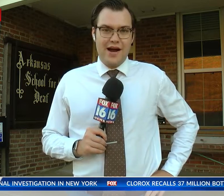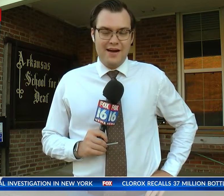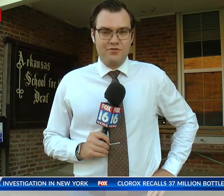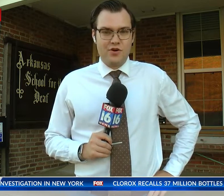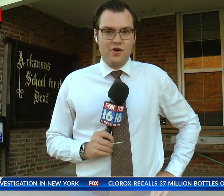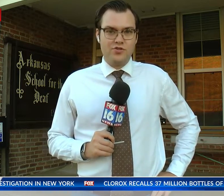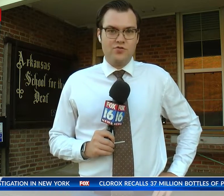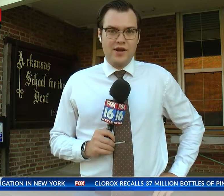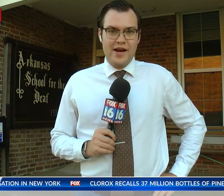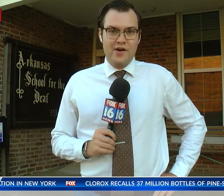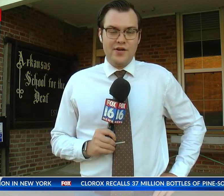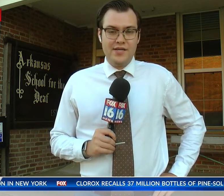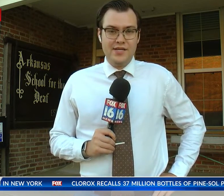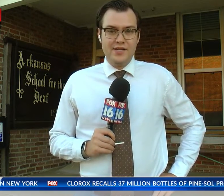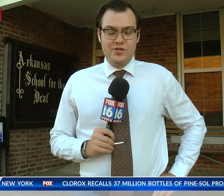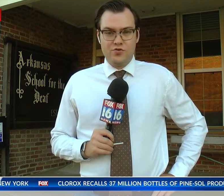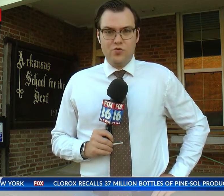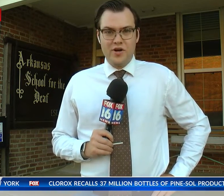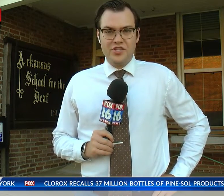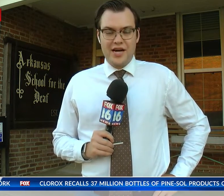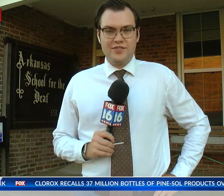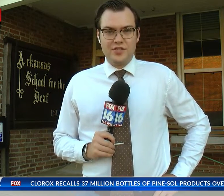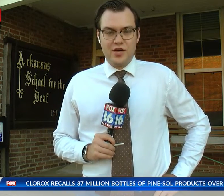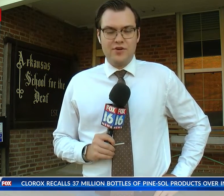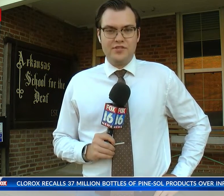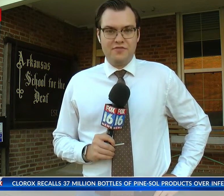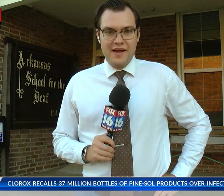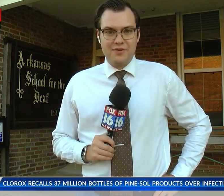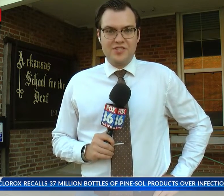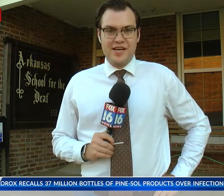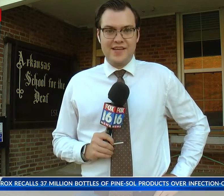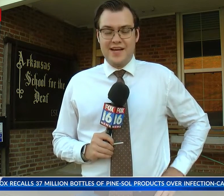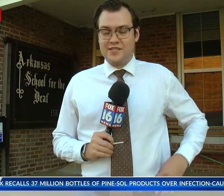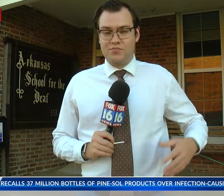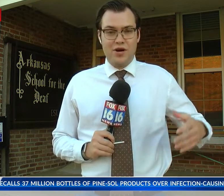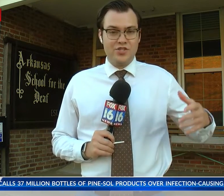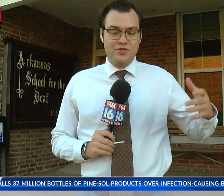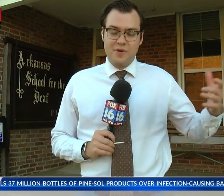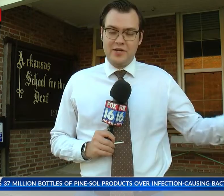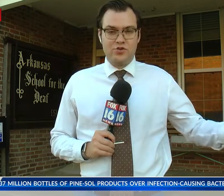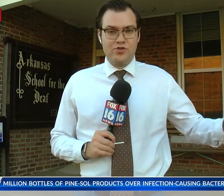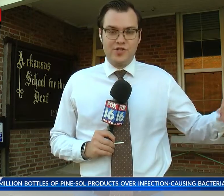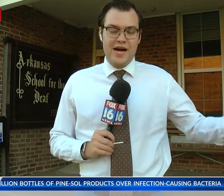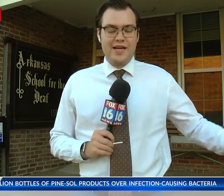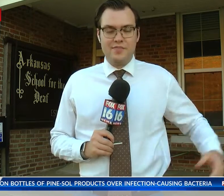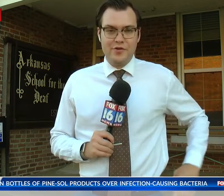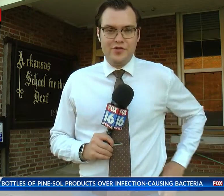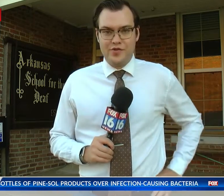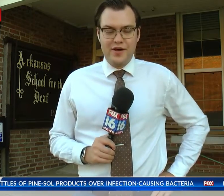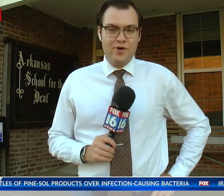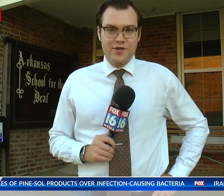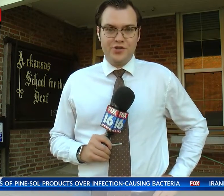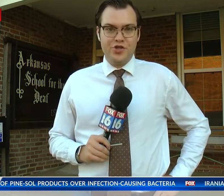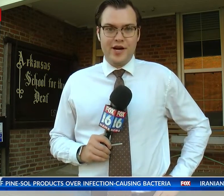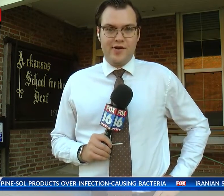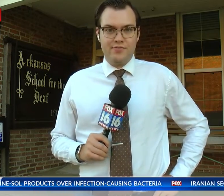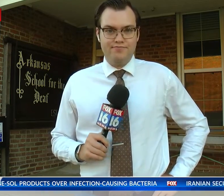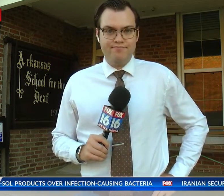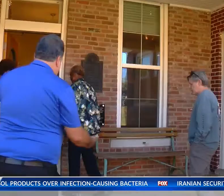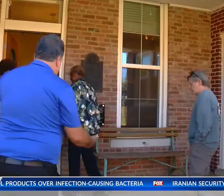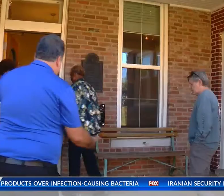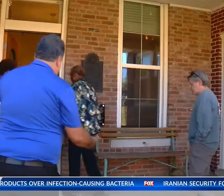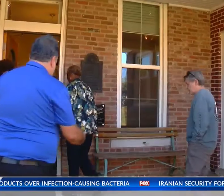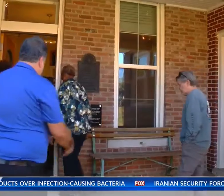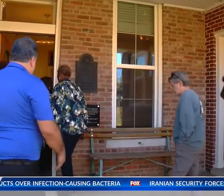weeks ago after our story aired, the school reached out to Tony's family saying they had some precious pictures and documents that they wanted to share.